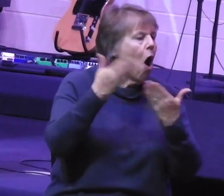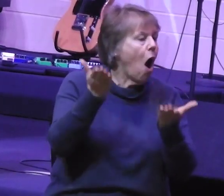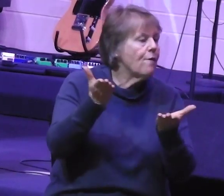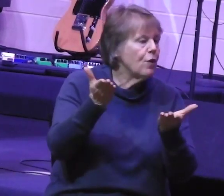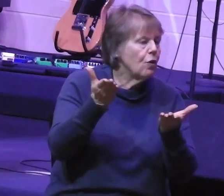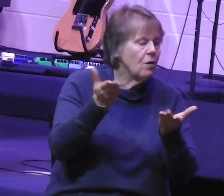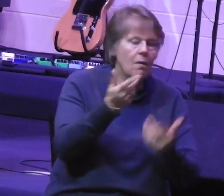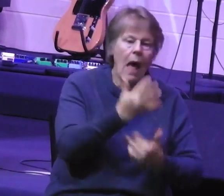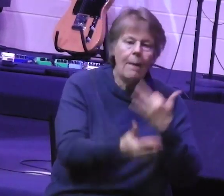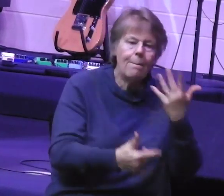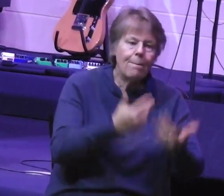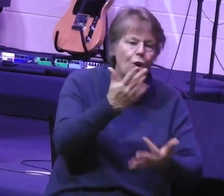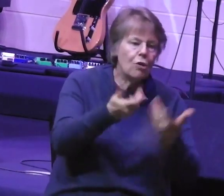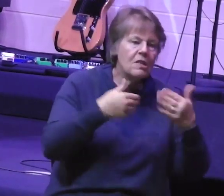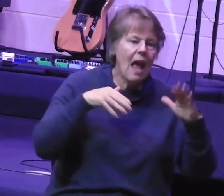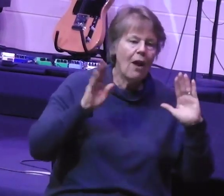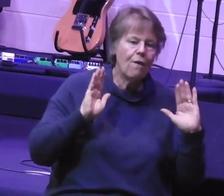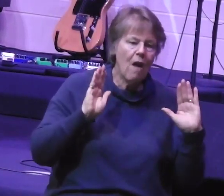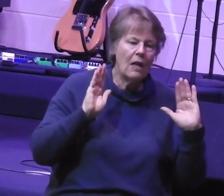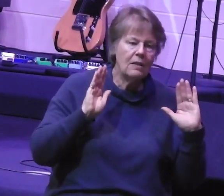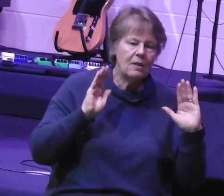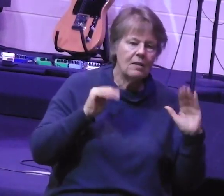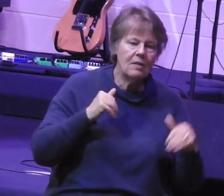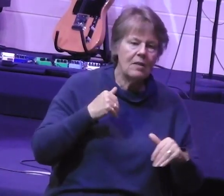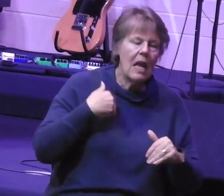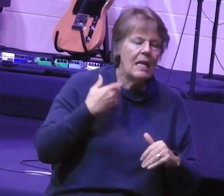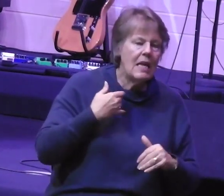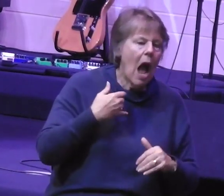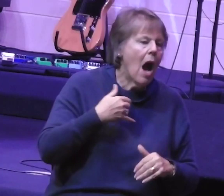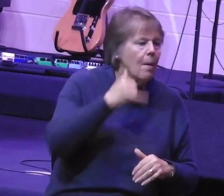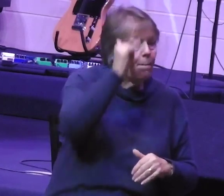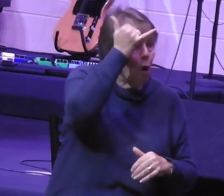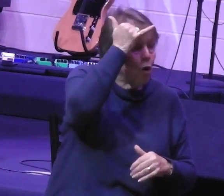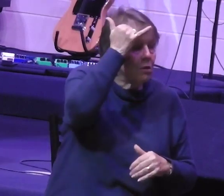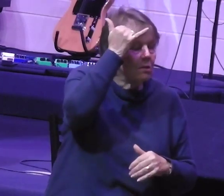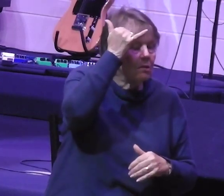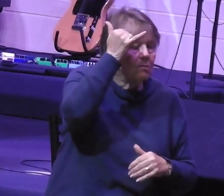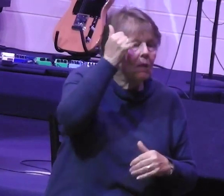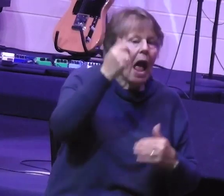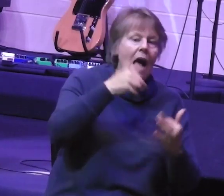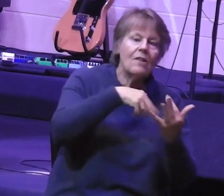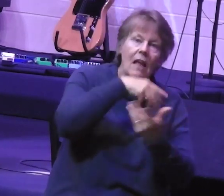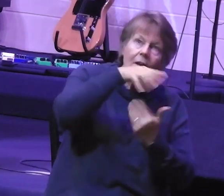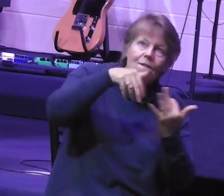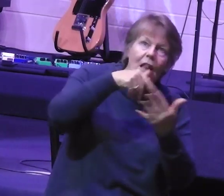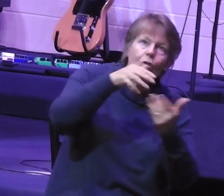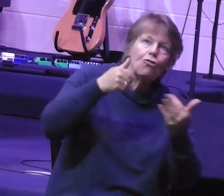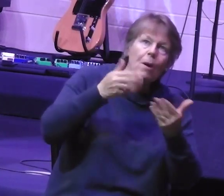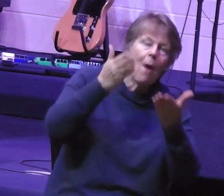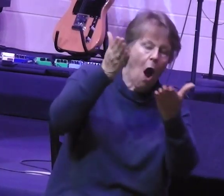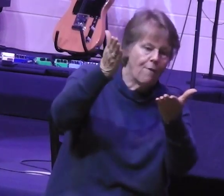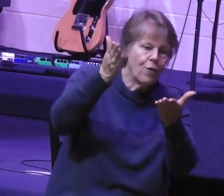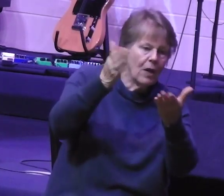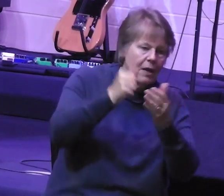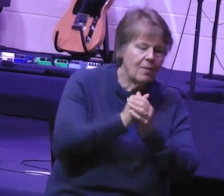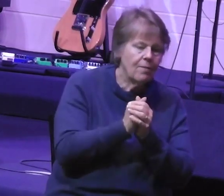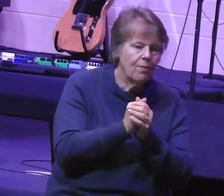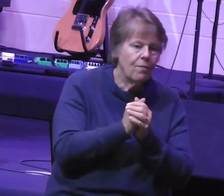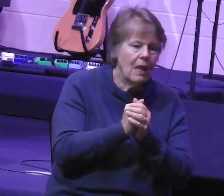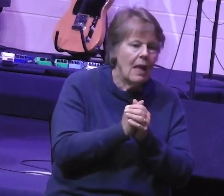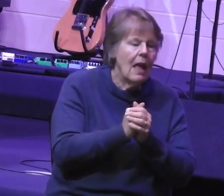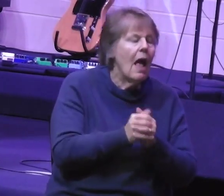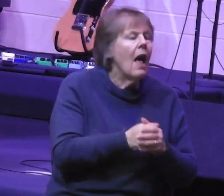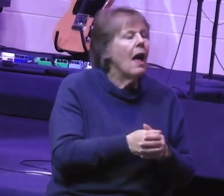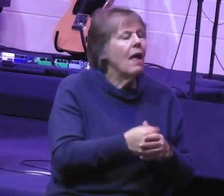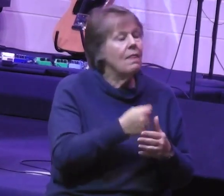young bulls as fellowship offerings to the Lord. Moses took half of the blood and put it in